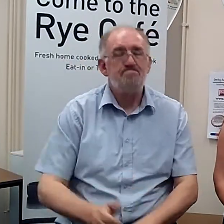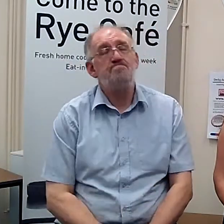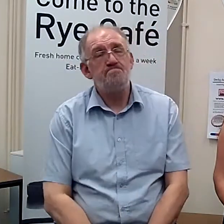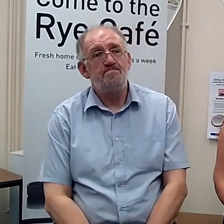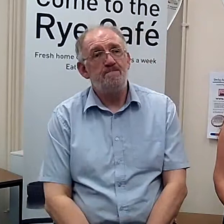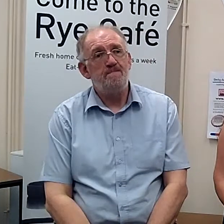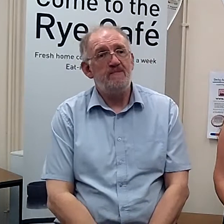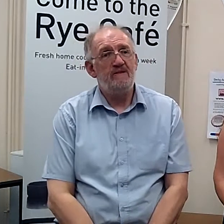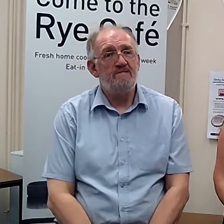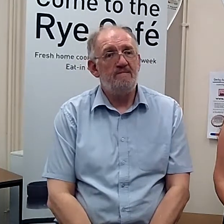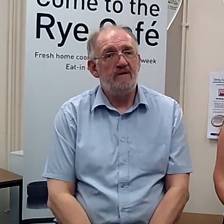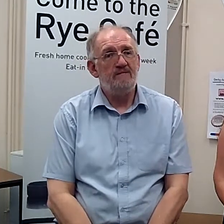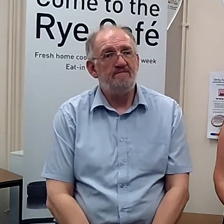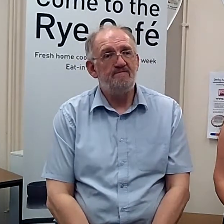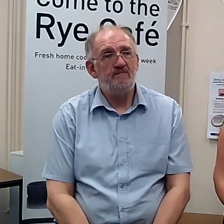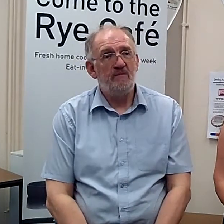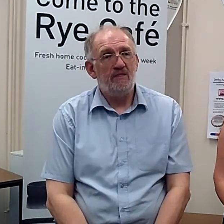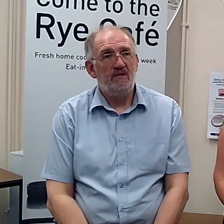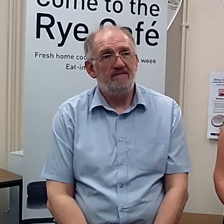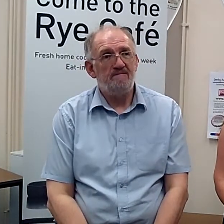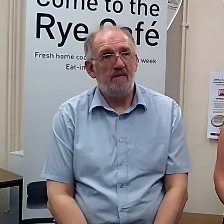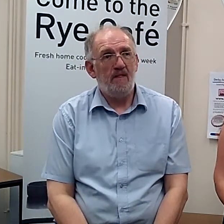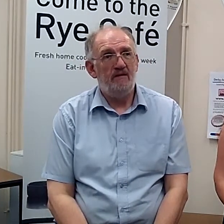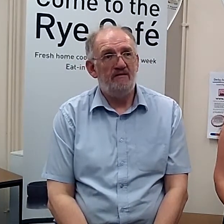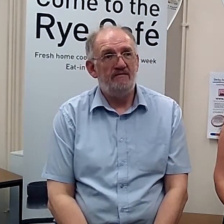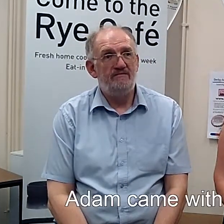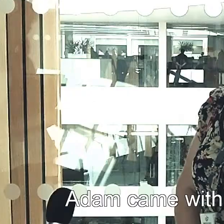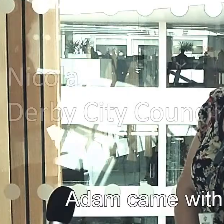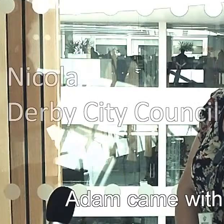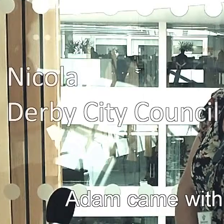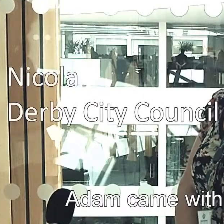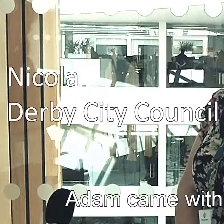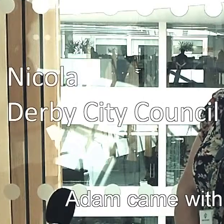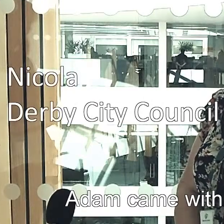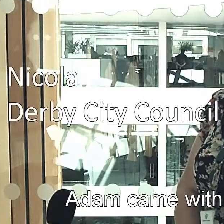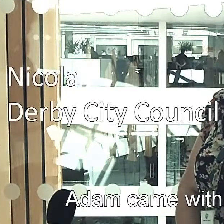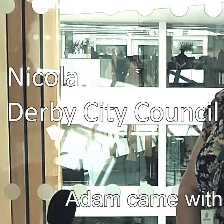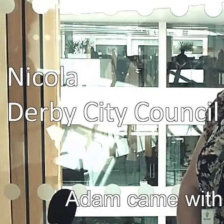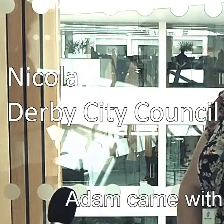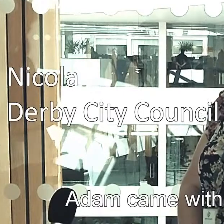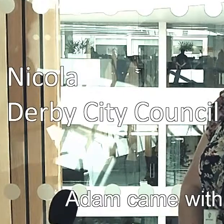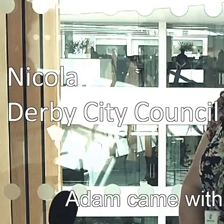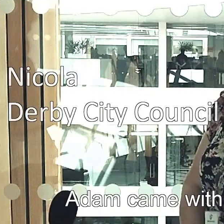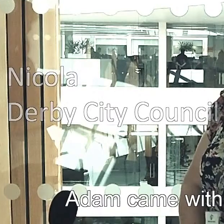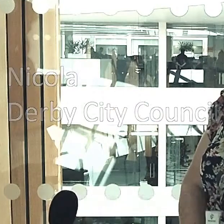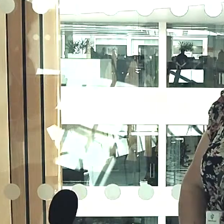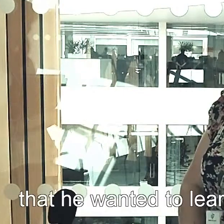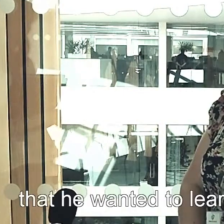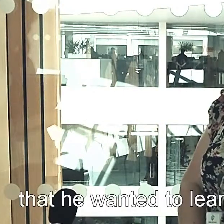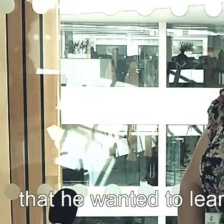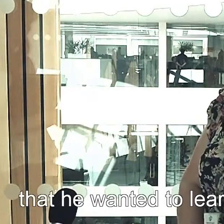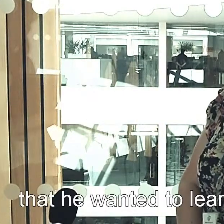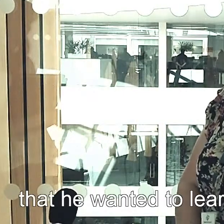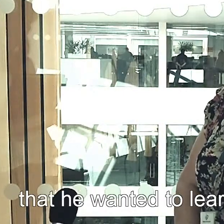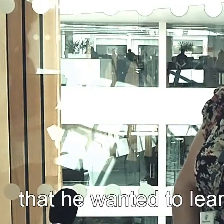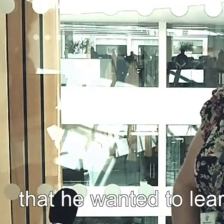we've already had a number of inquiries from potential learners. For Adam came with a list of things that he wanted to